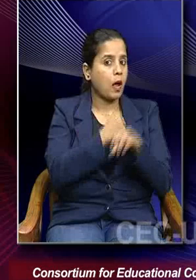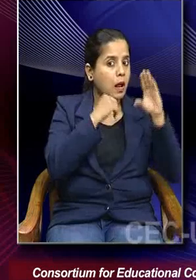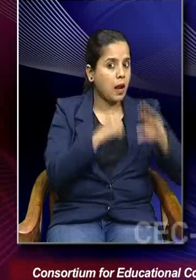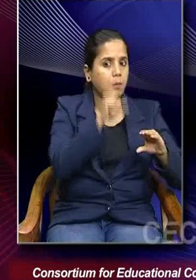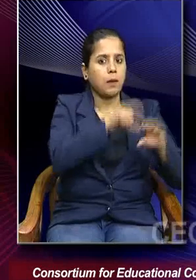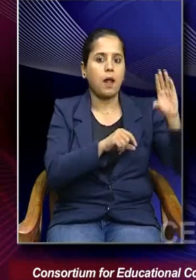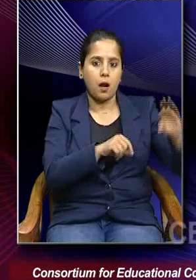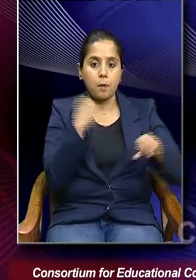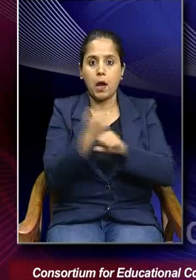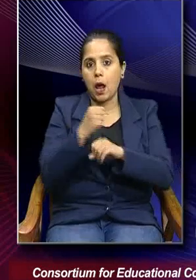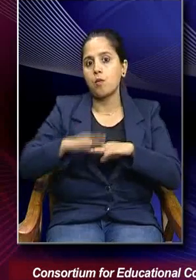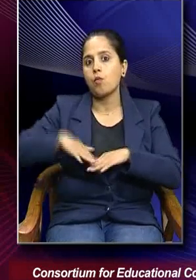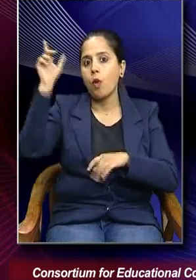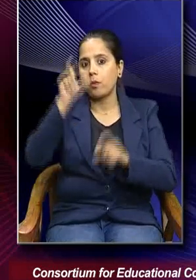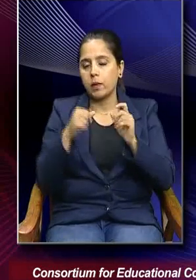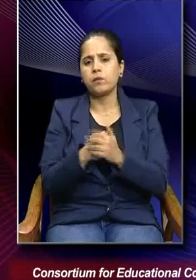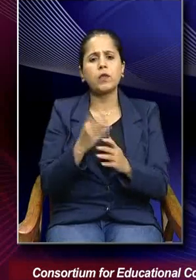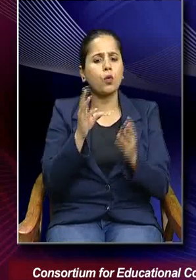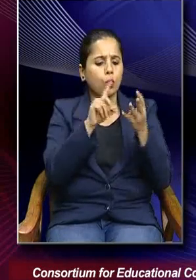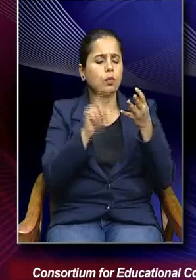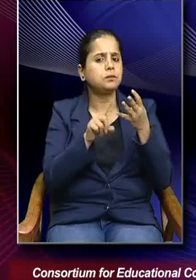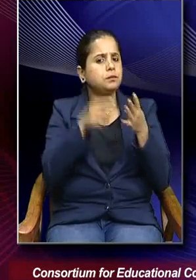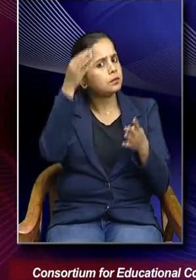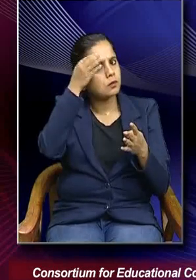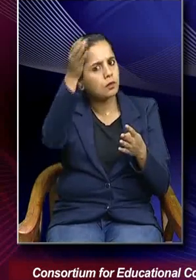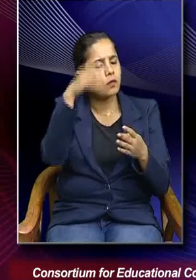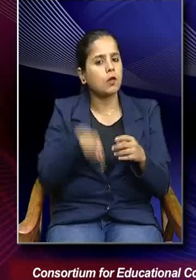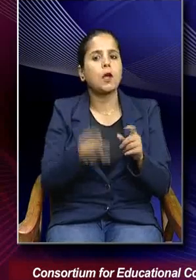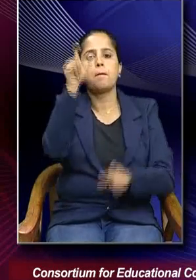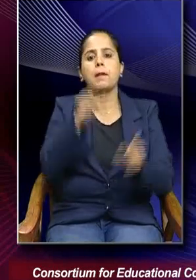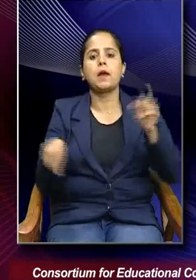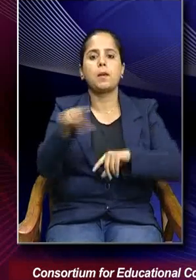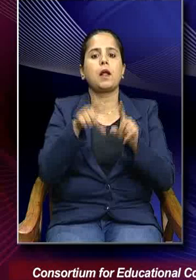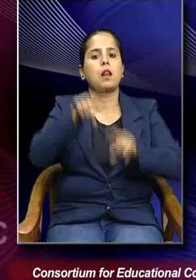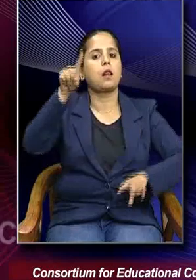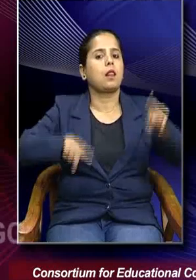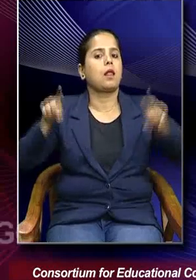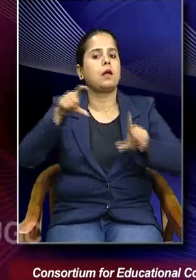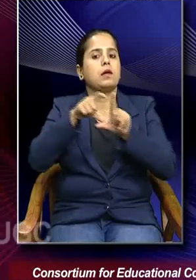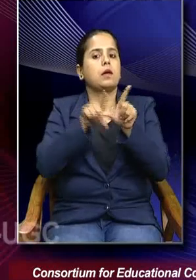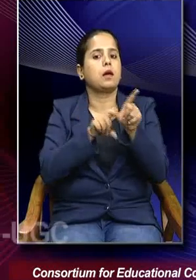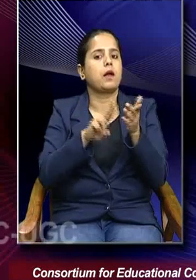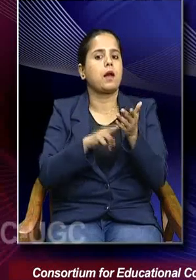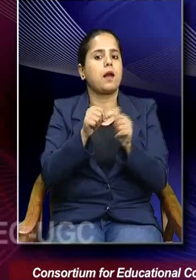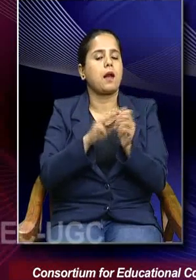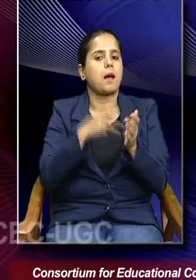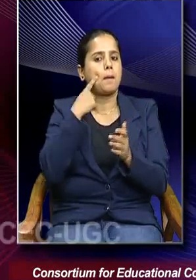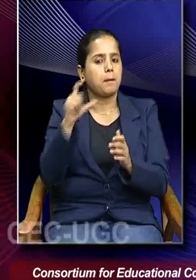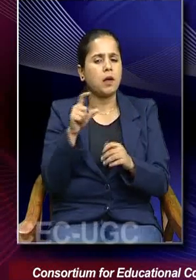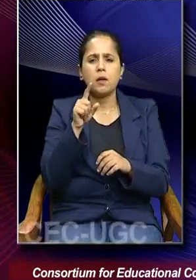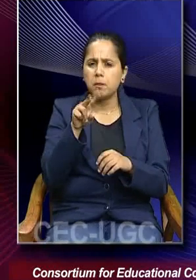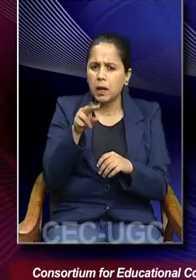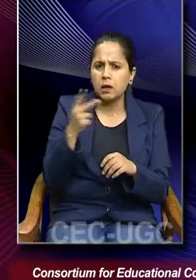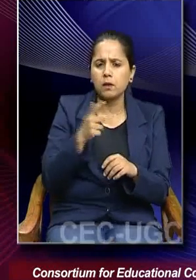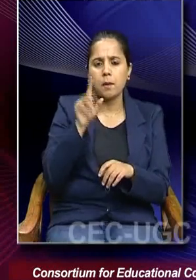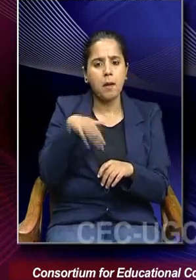population. The fourth concept is population dynamics. Now, what is population dynamic? It refers to